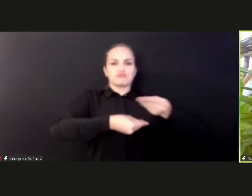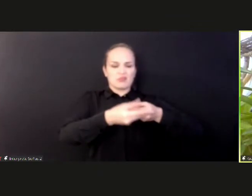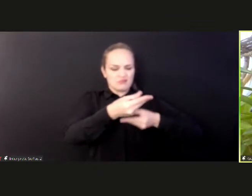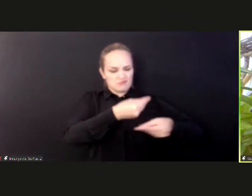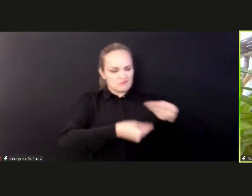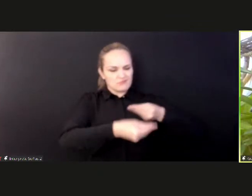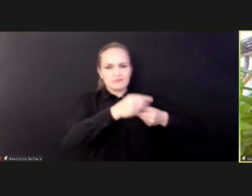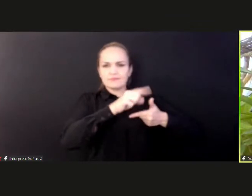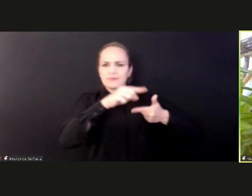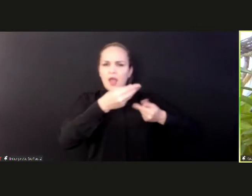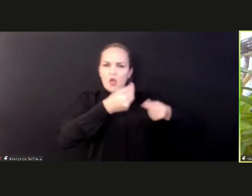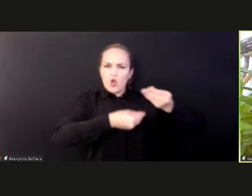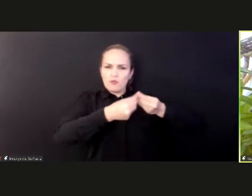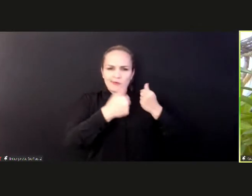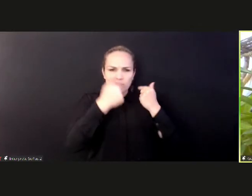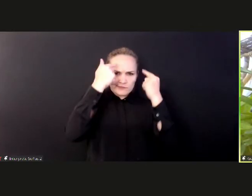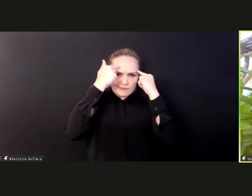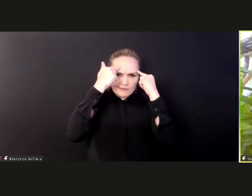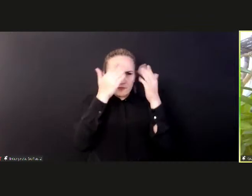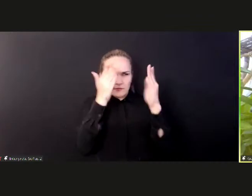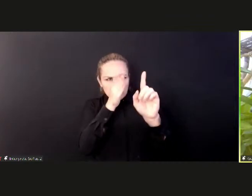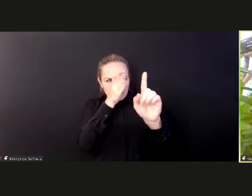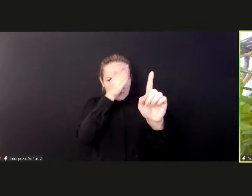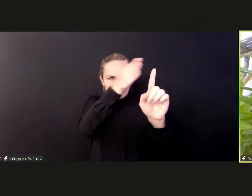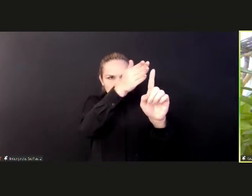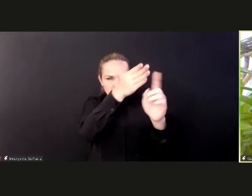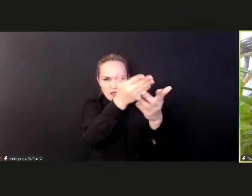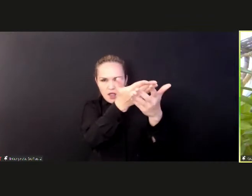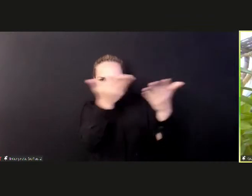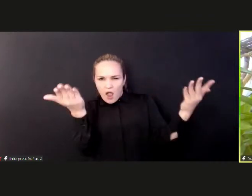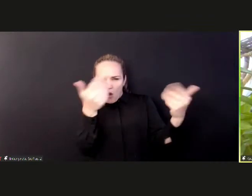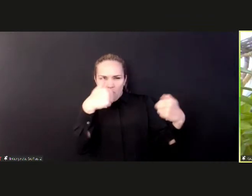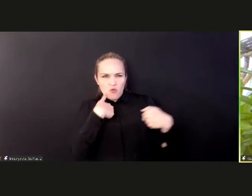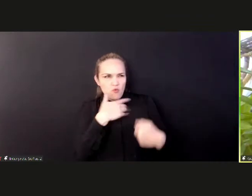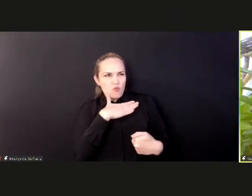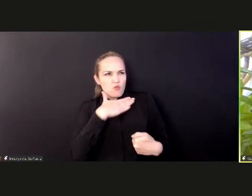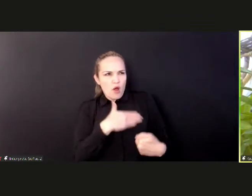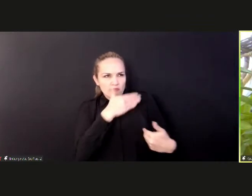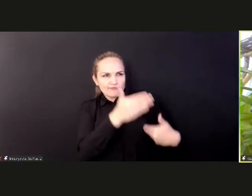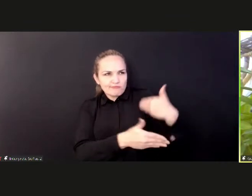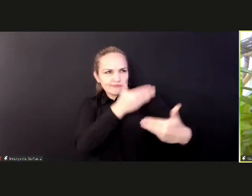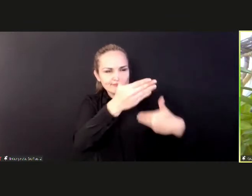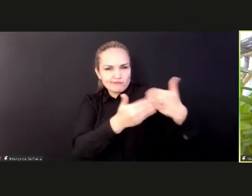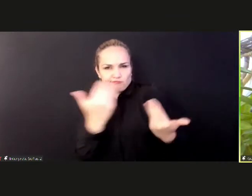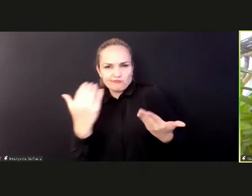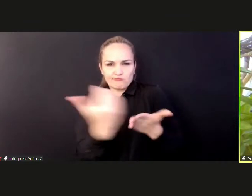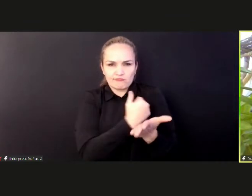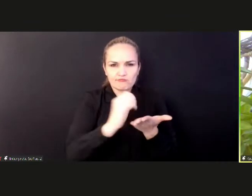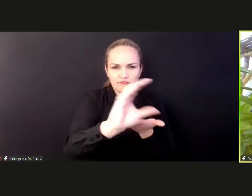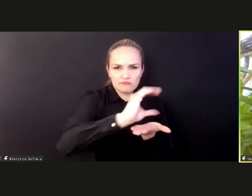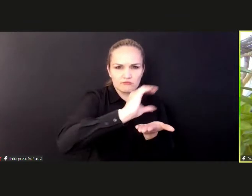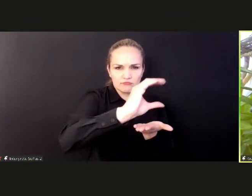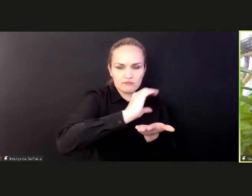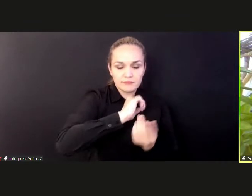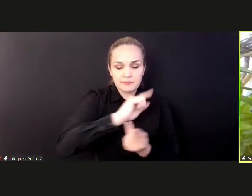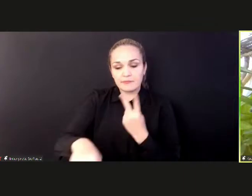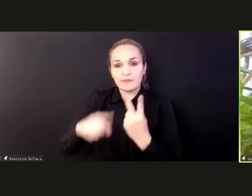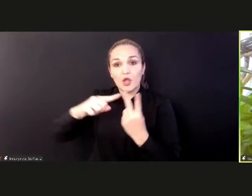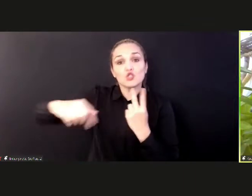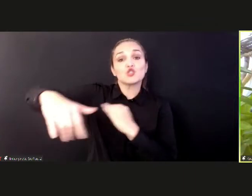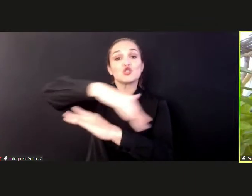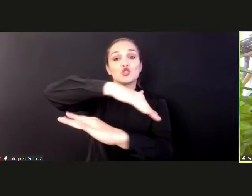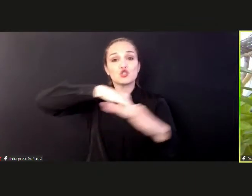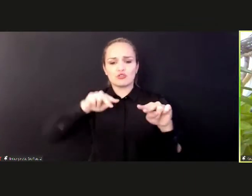cultural dimension, and also looking at the environmental dimensions all at the same time. Because otherwise, without doing so, you sort of compromise